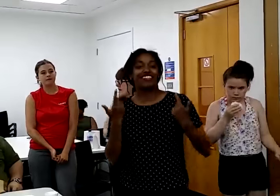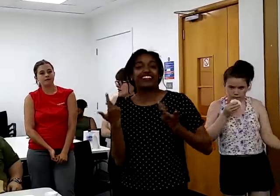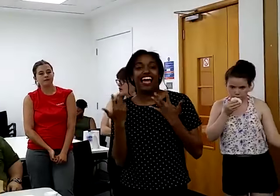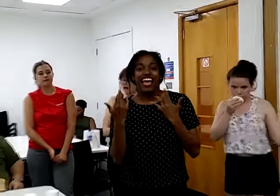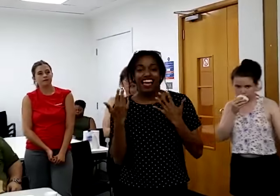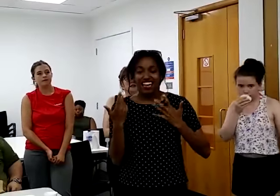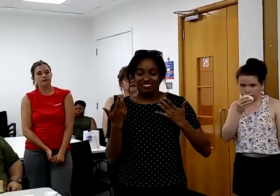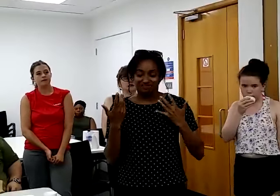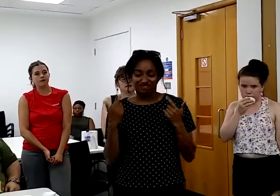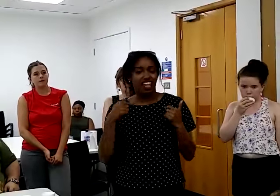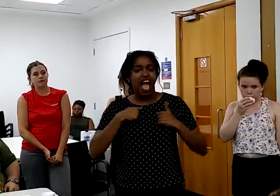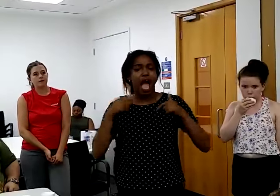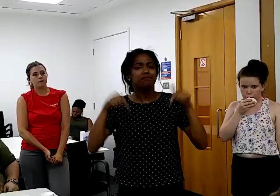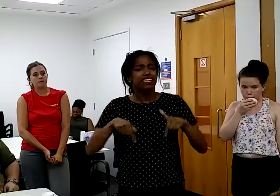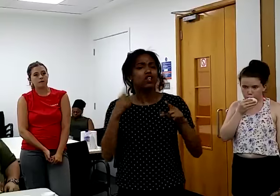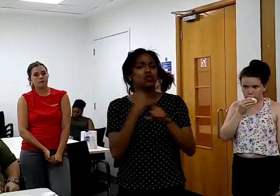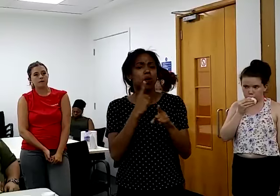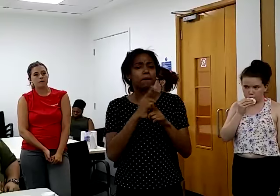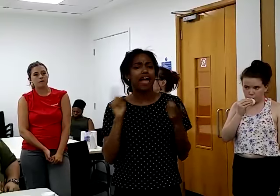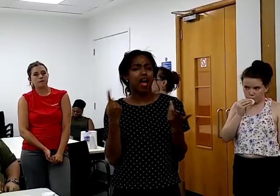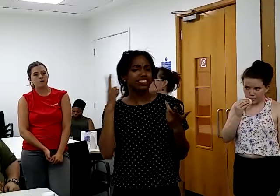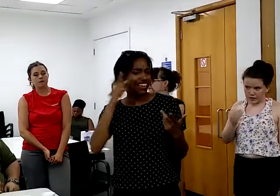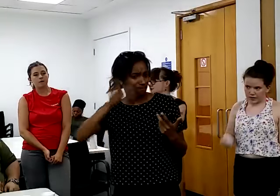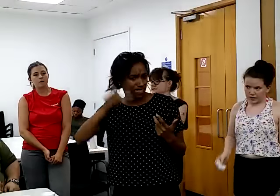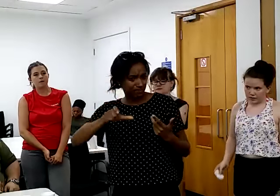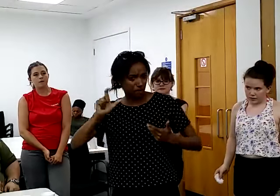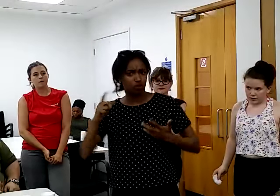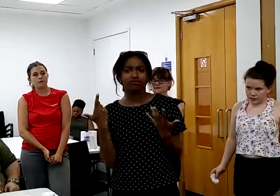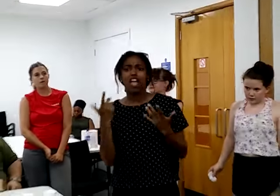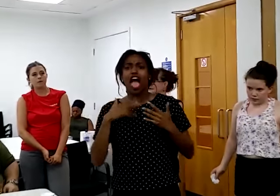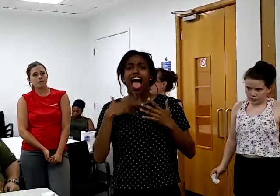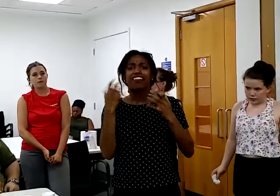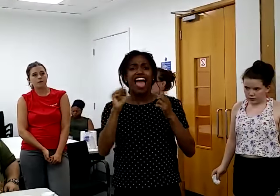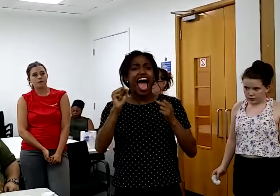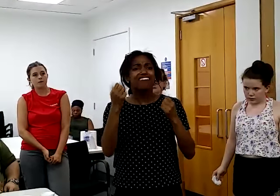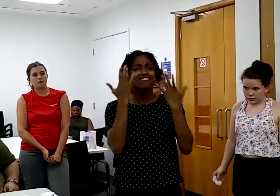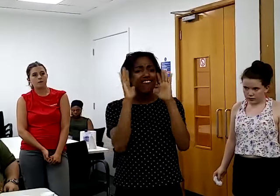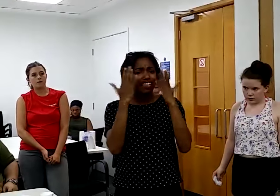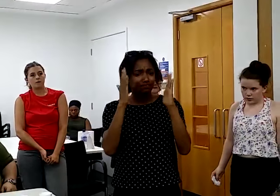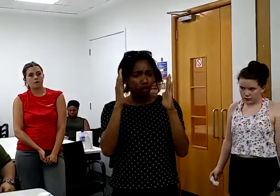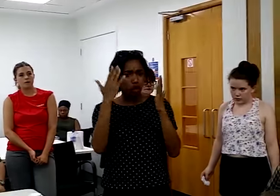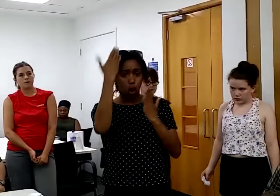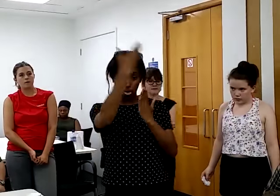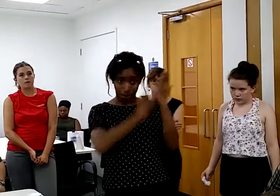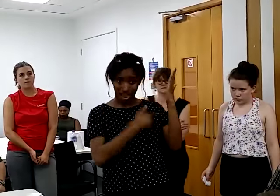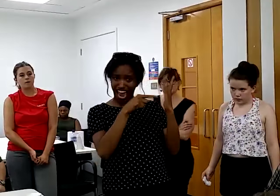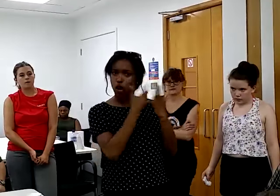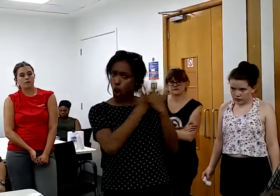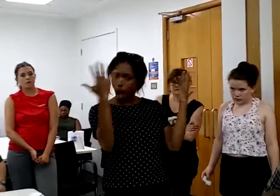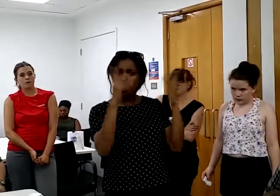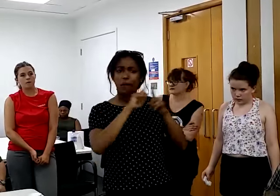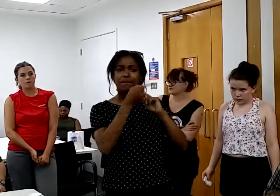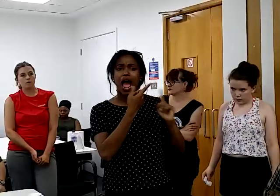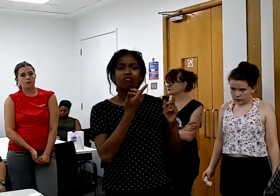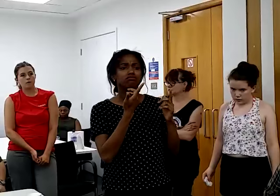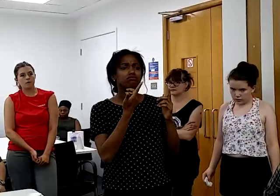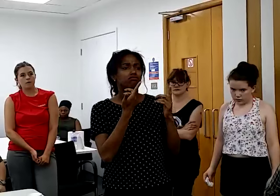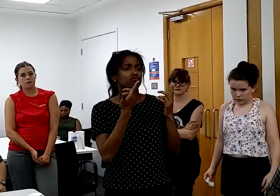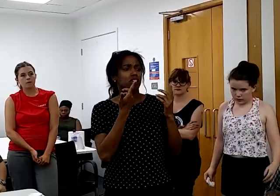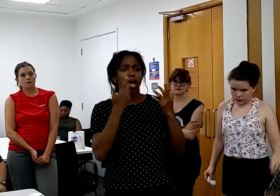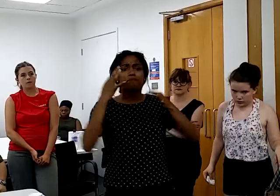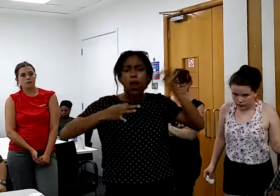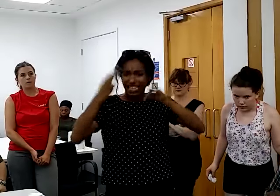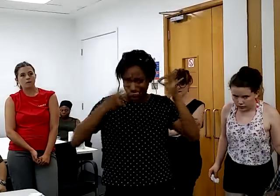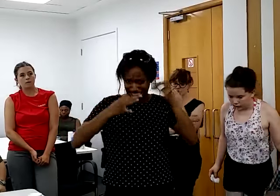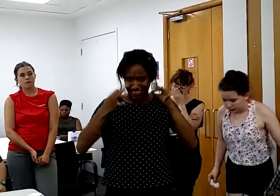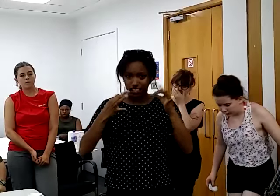Hello everyone, thank you very much. I'm here to talk about the deaf perspective, and there's a Facebook